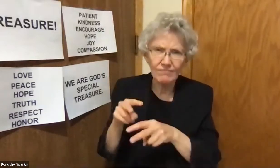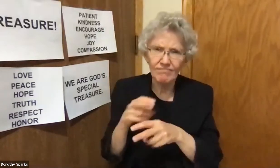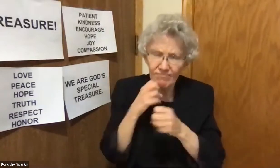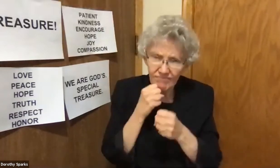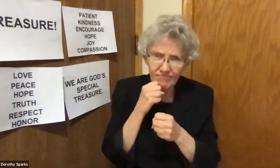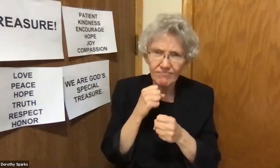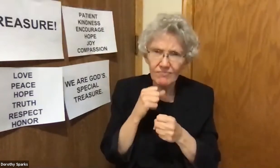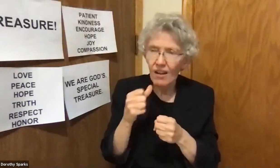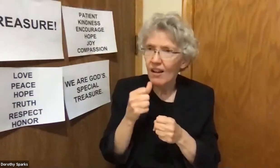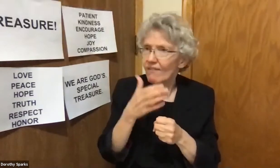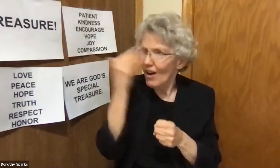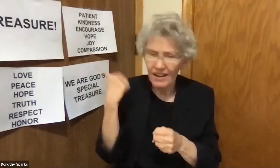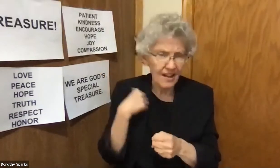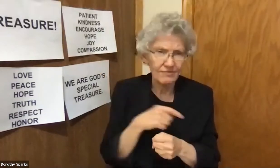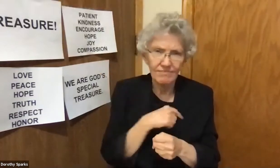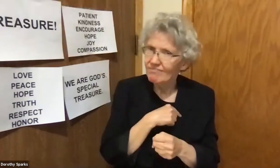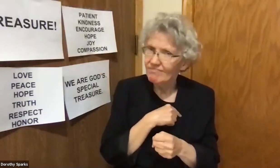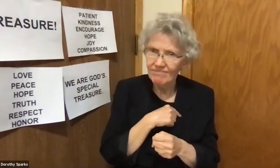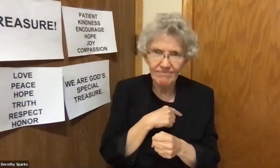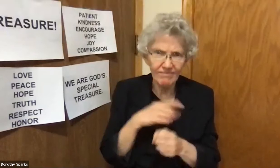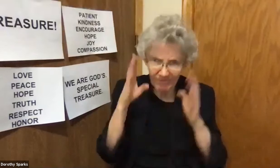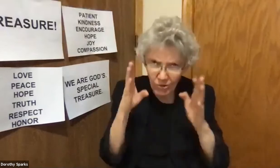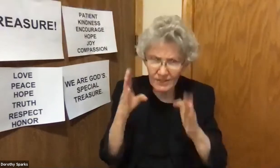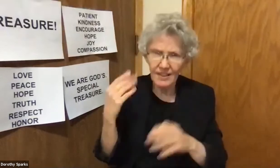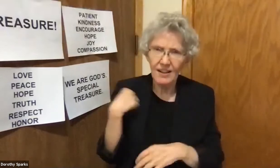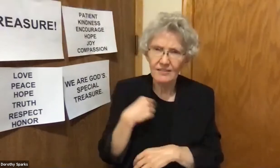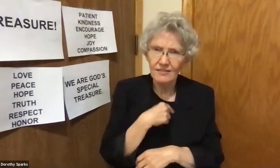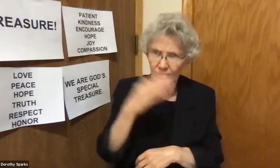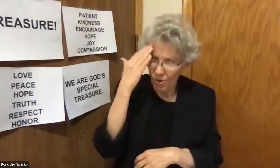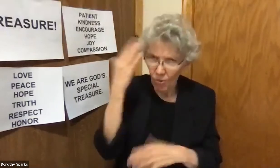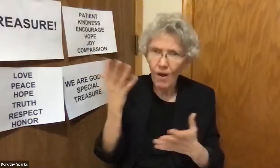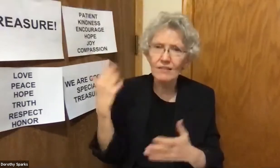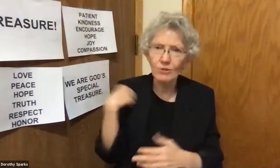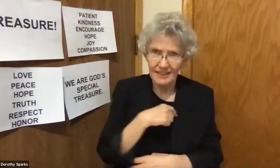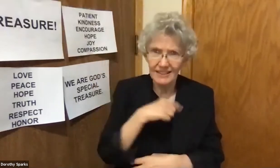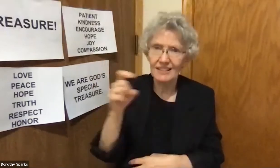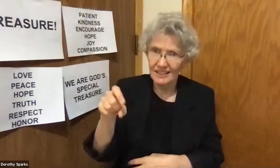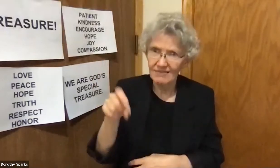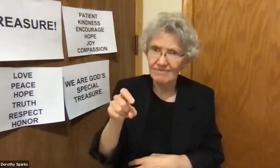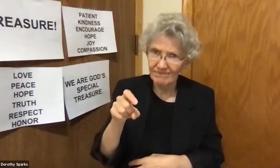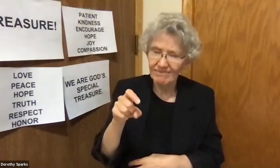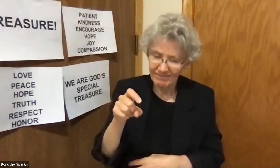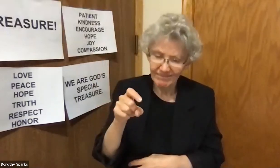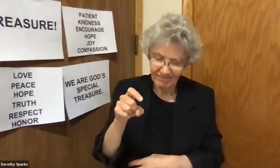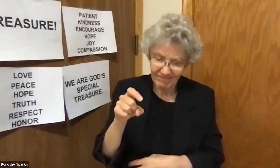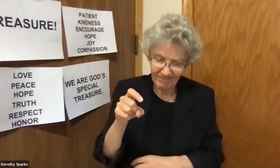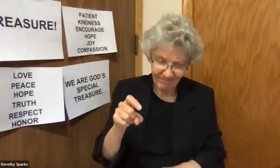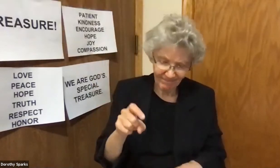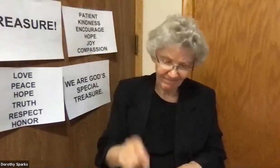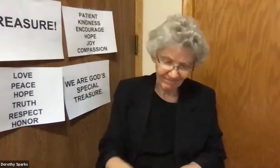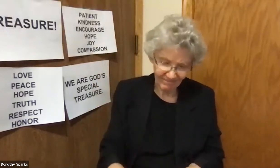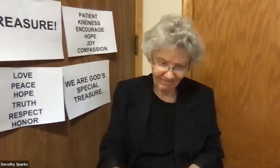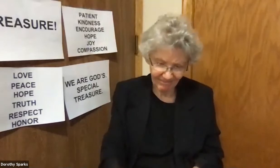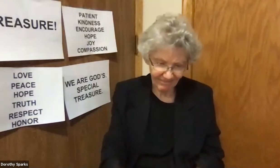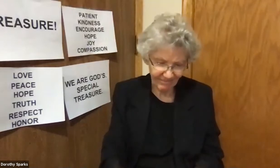God cares for us. He watches over us. He has not forgotten about us. He knows exactly what